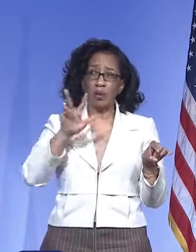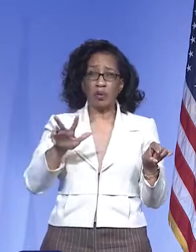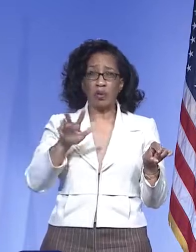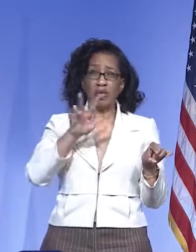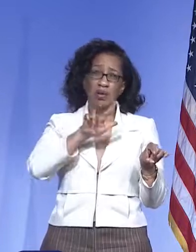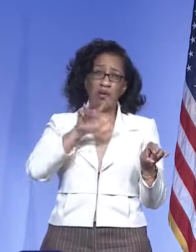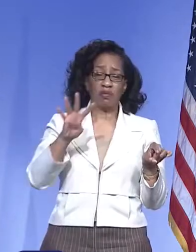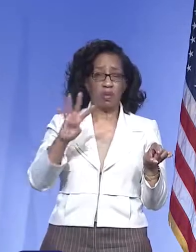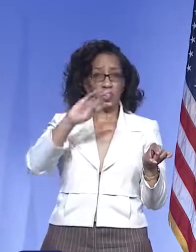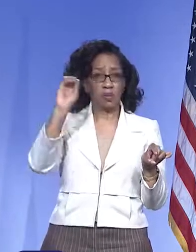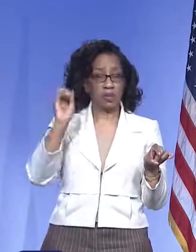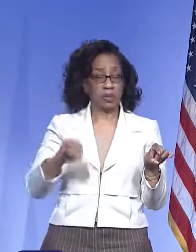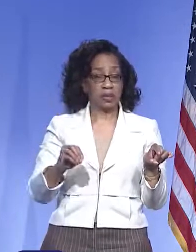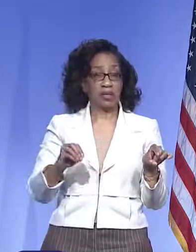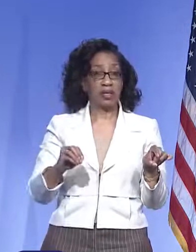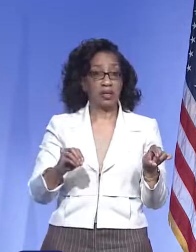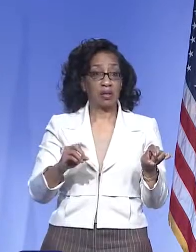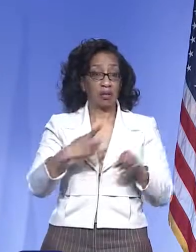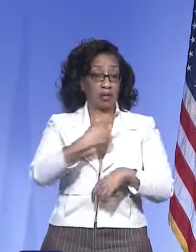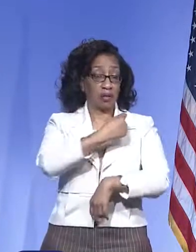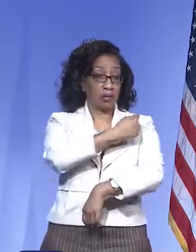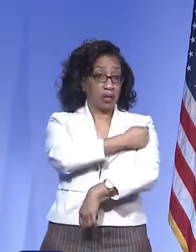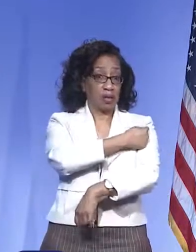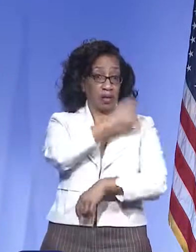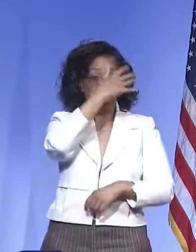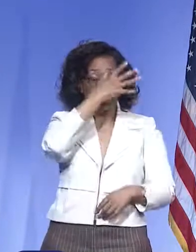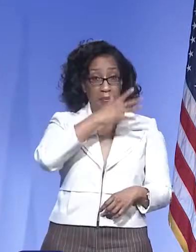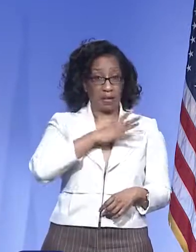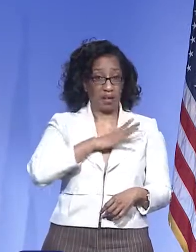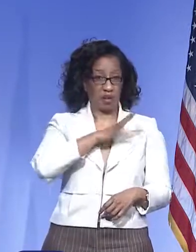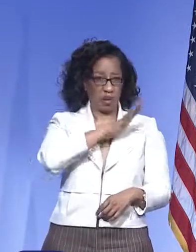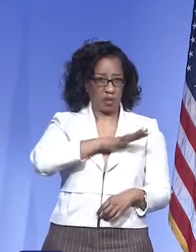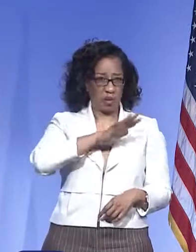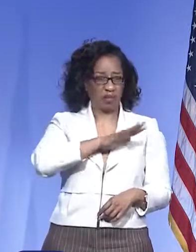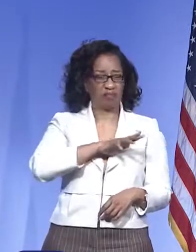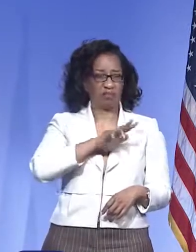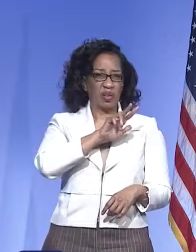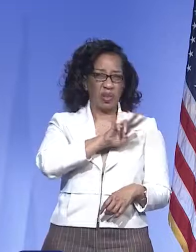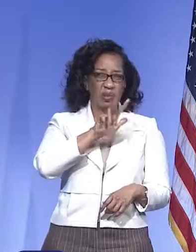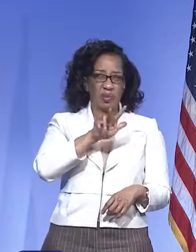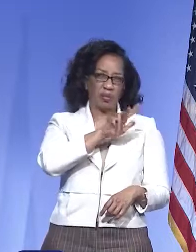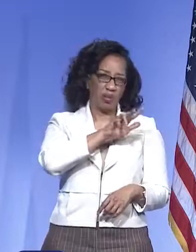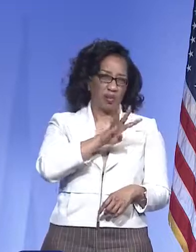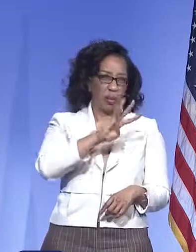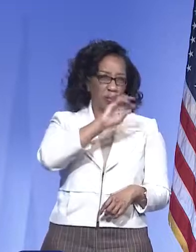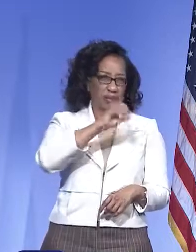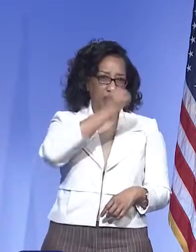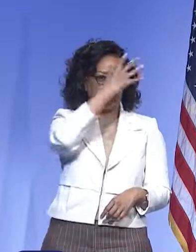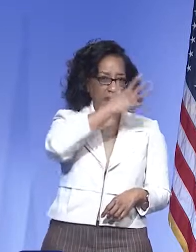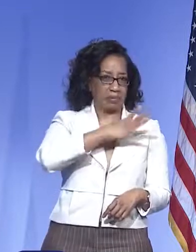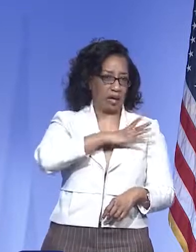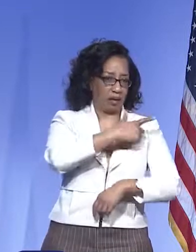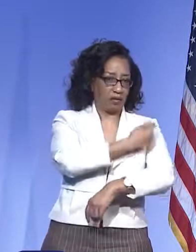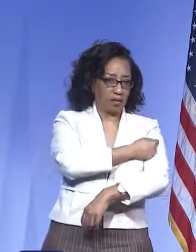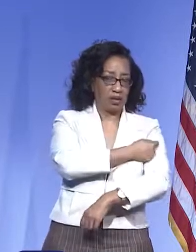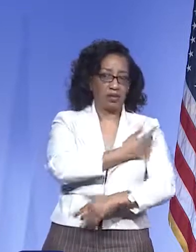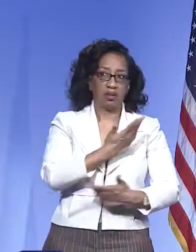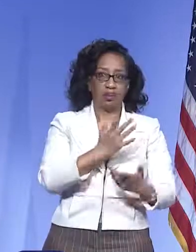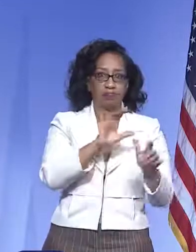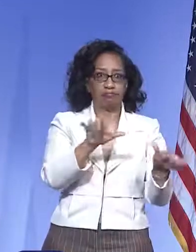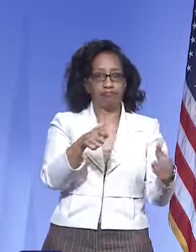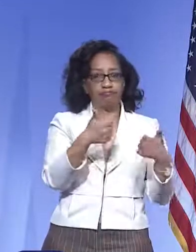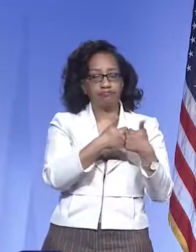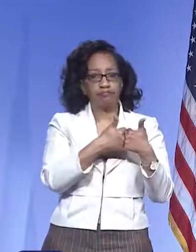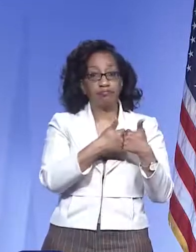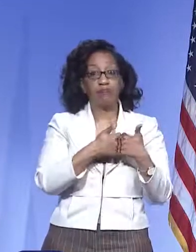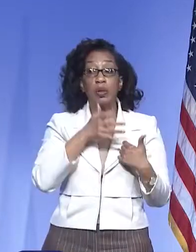34% of those who have been vaccinated are male. So one of the big challenges we have is our